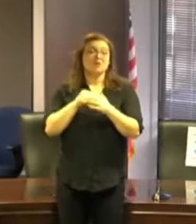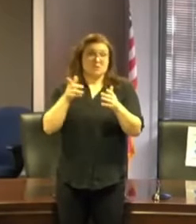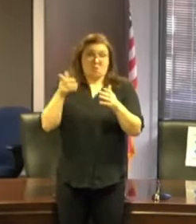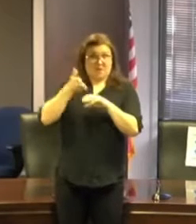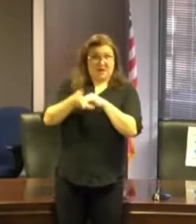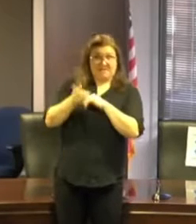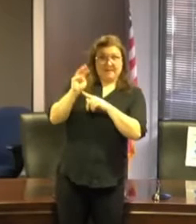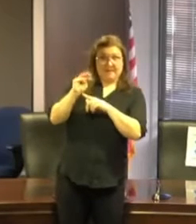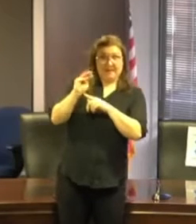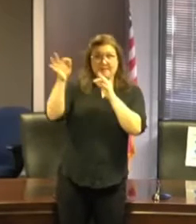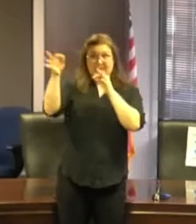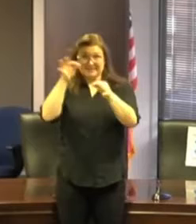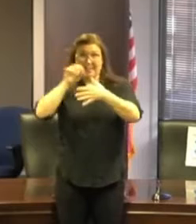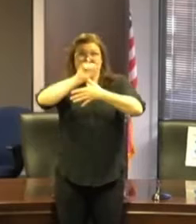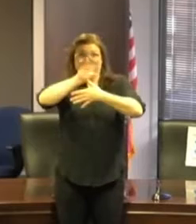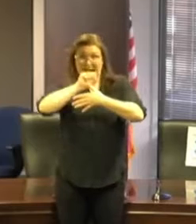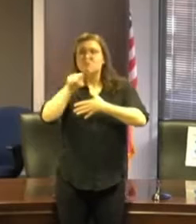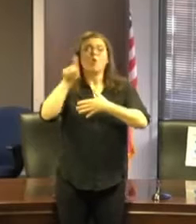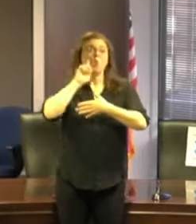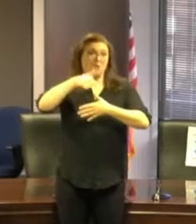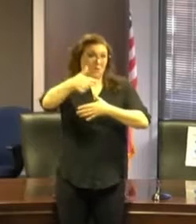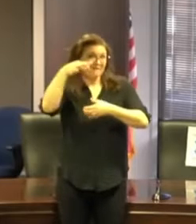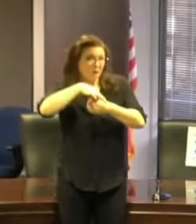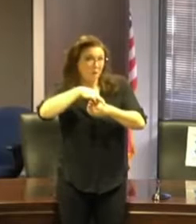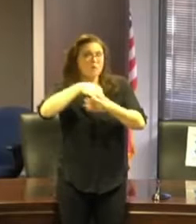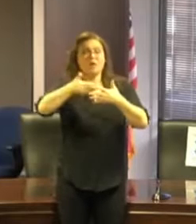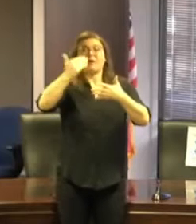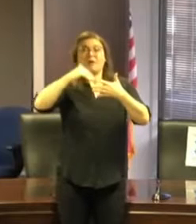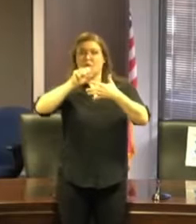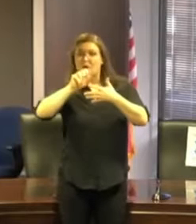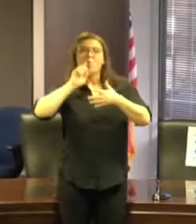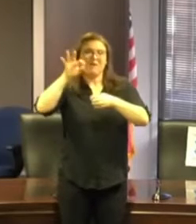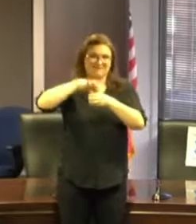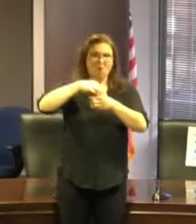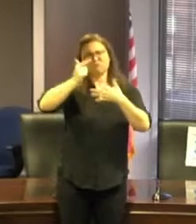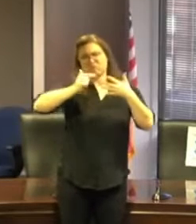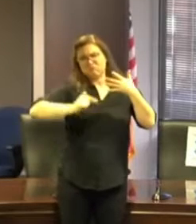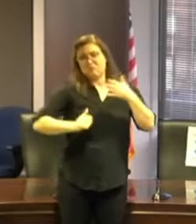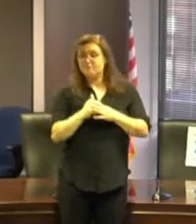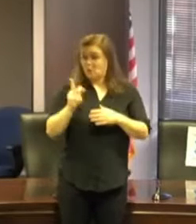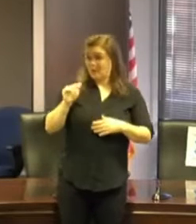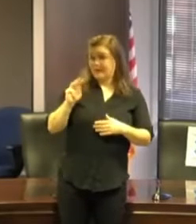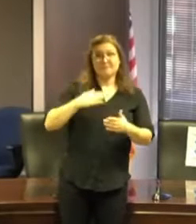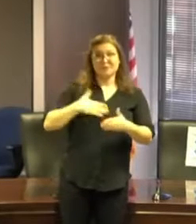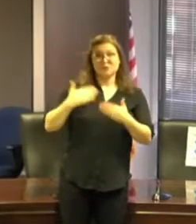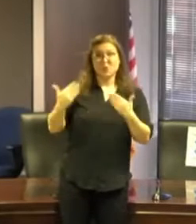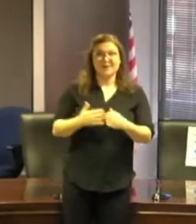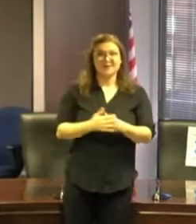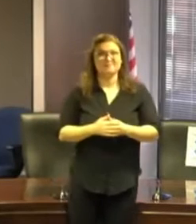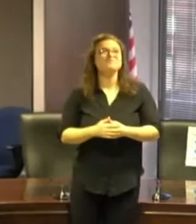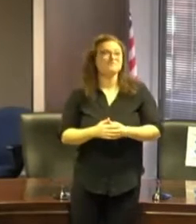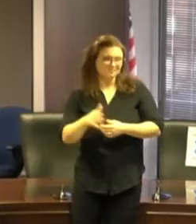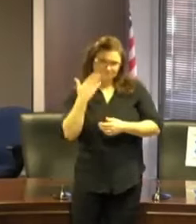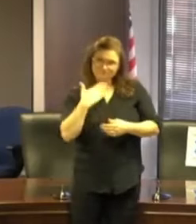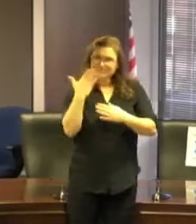each. So Kim, you may proceed with the first one, please. Good morning, Chairman Board,